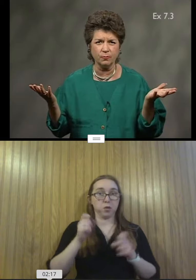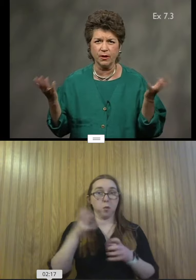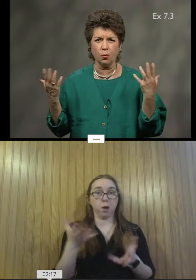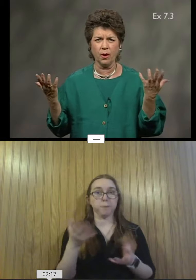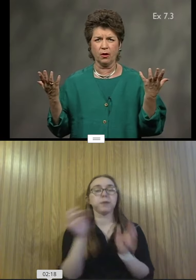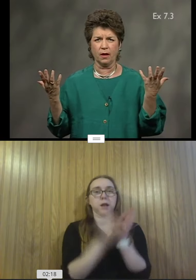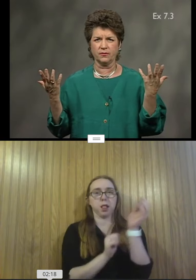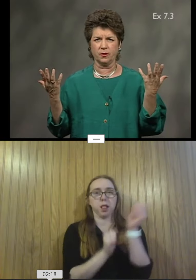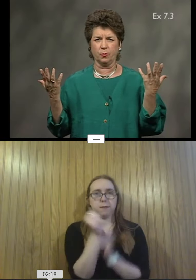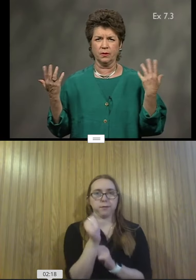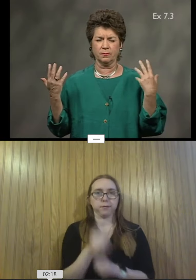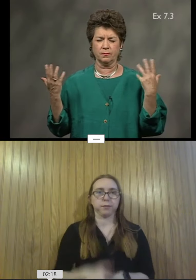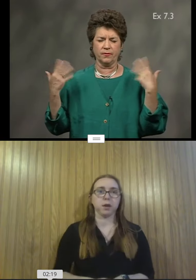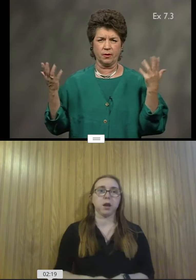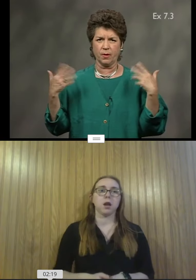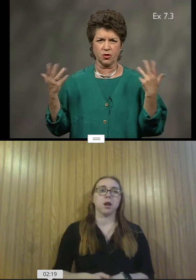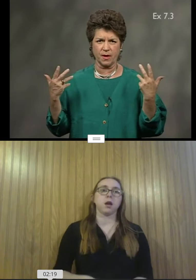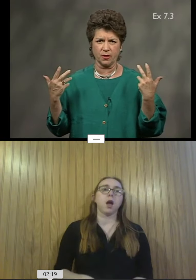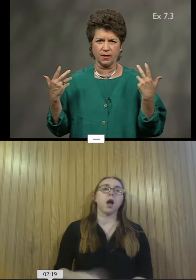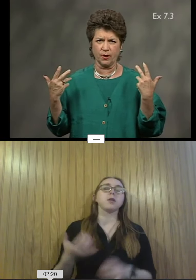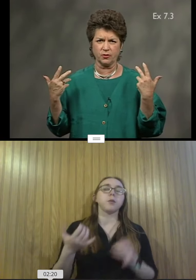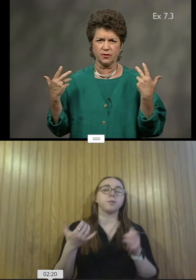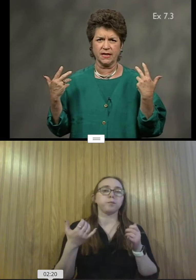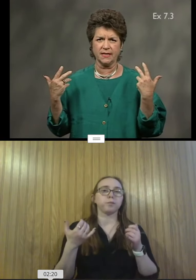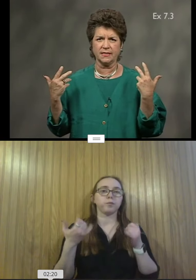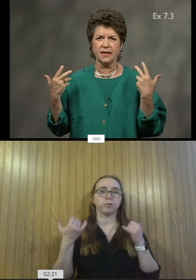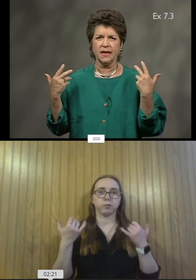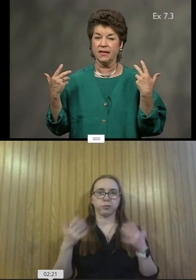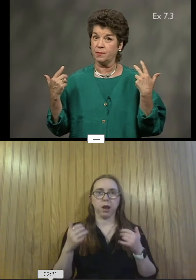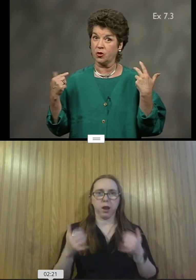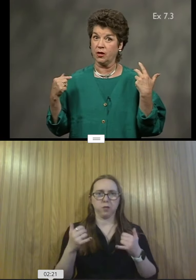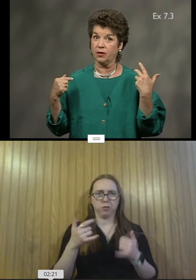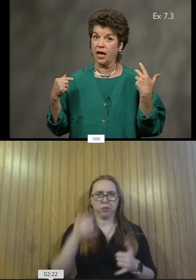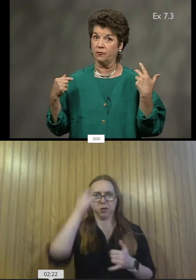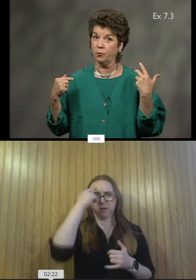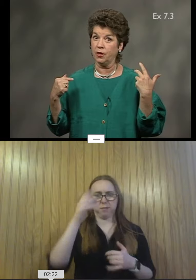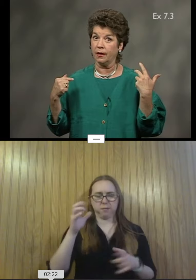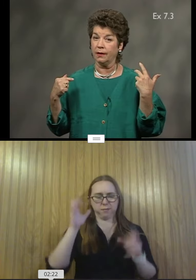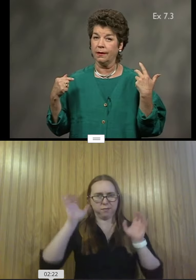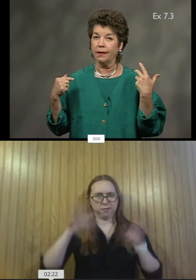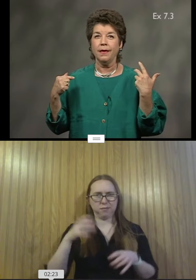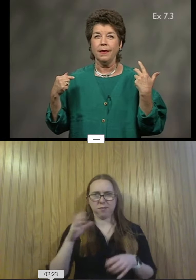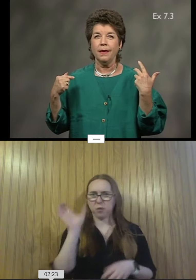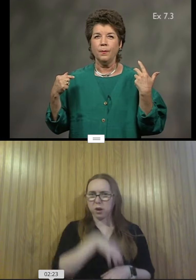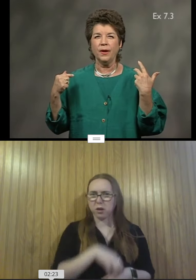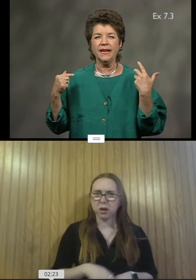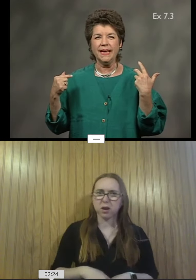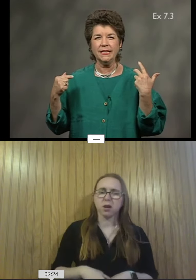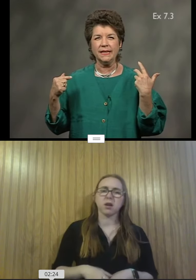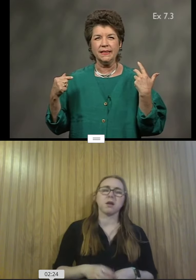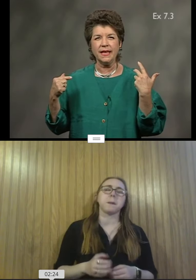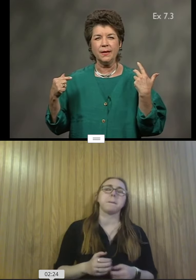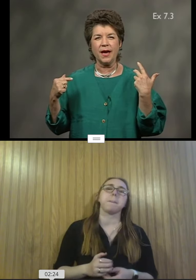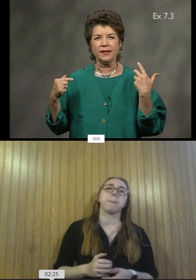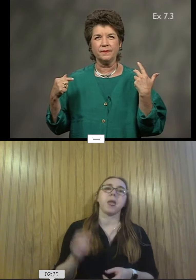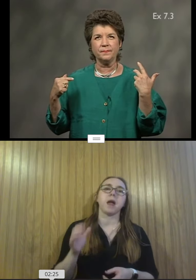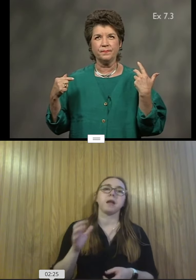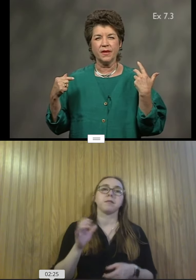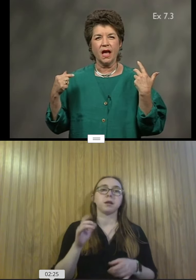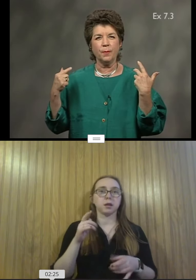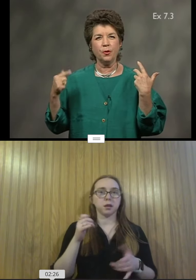ridiculous. We don't wear gloves very much, especially in the Western states, and especially here in California. But in England, think